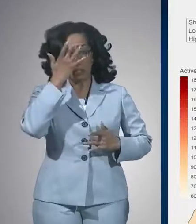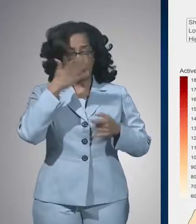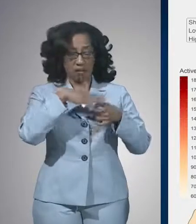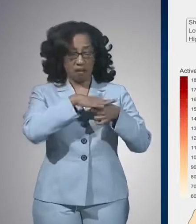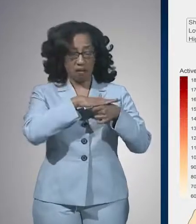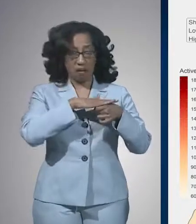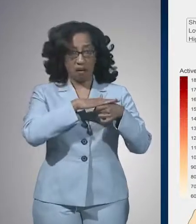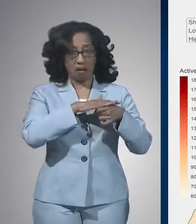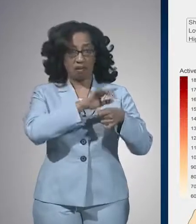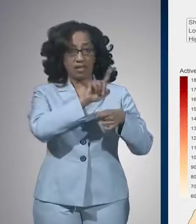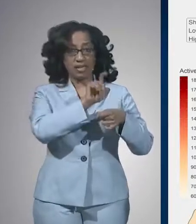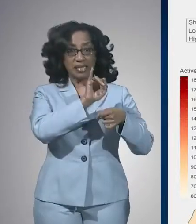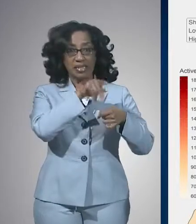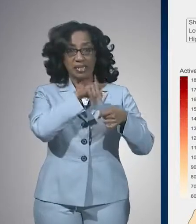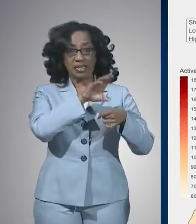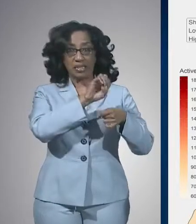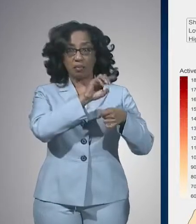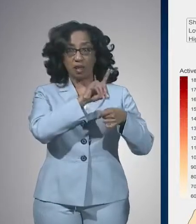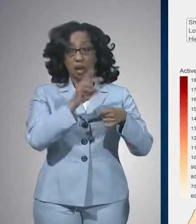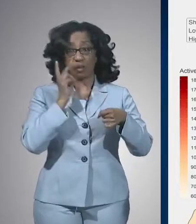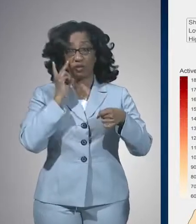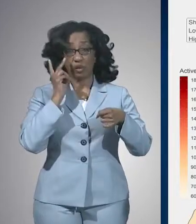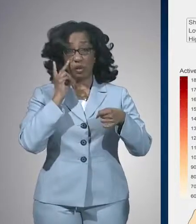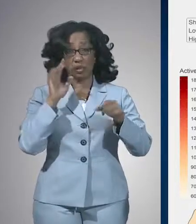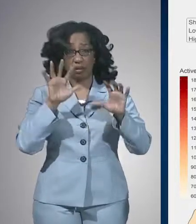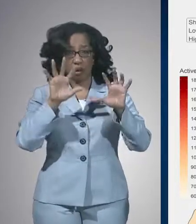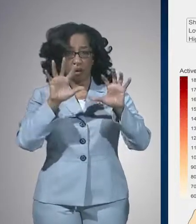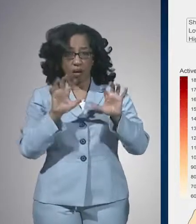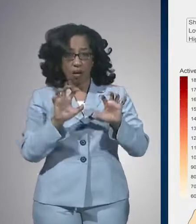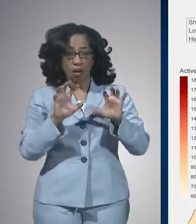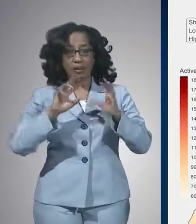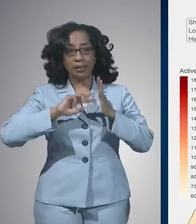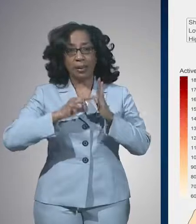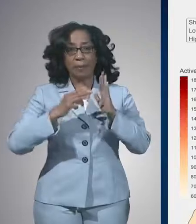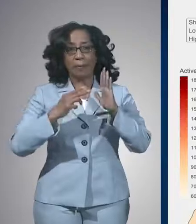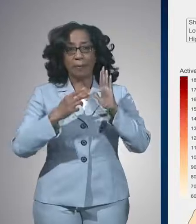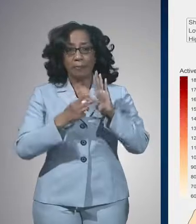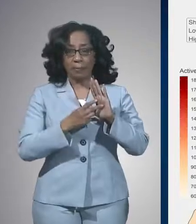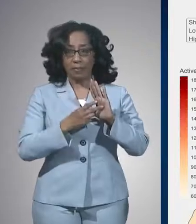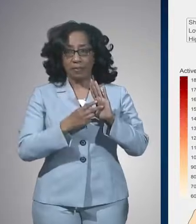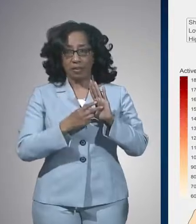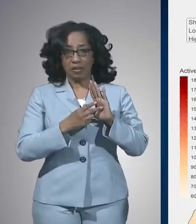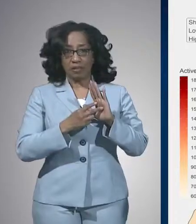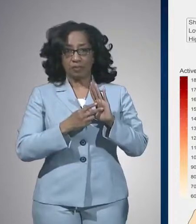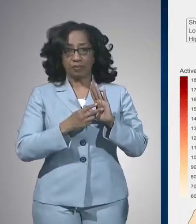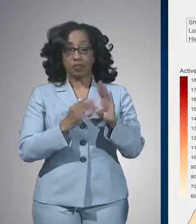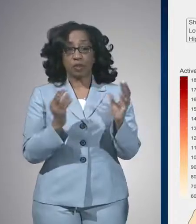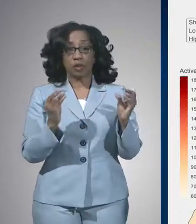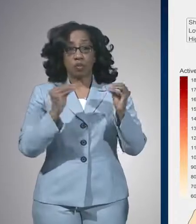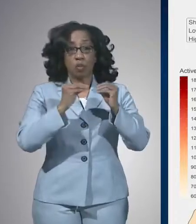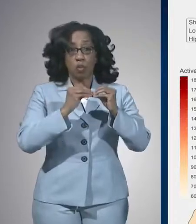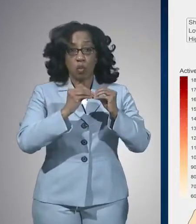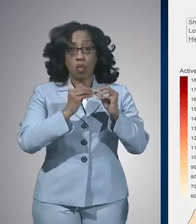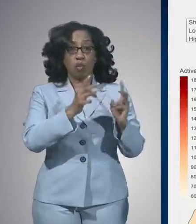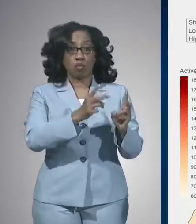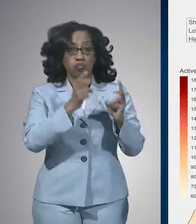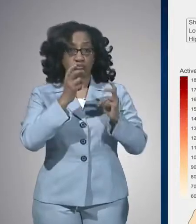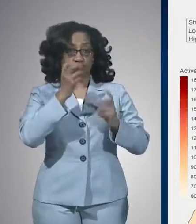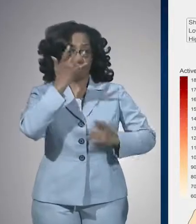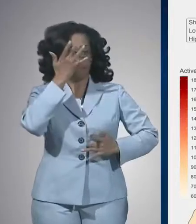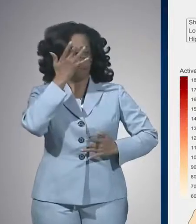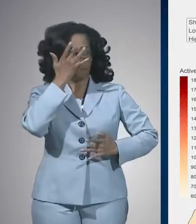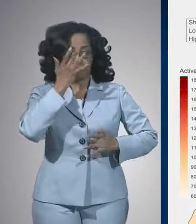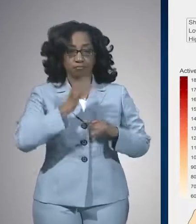Shelby County. Darker areas show areas and zip codes where there are more active